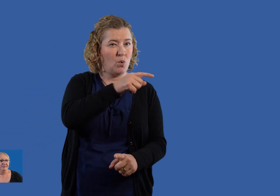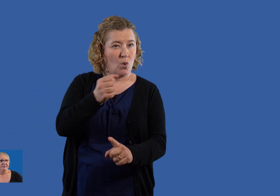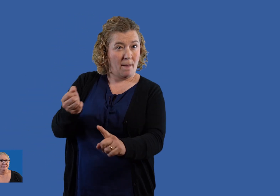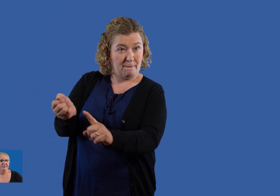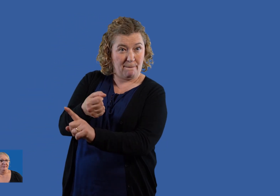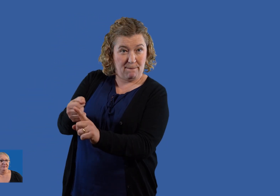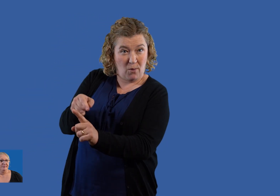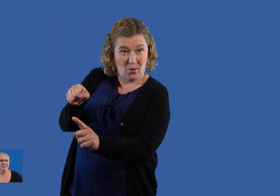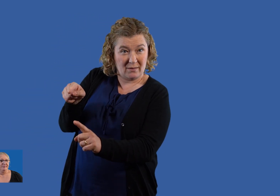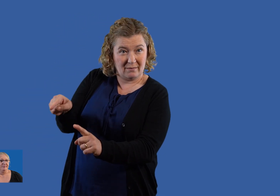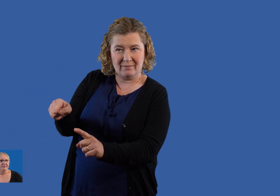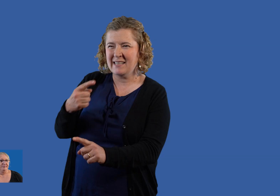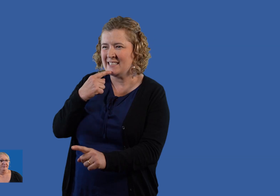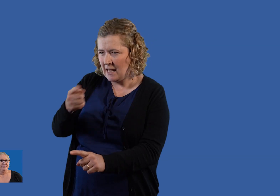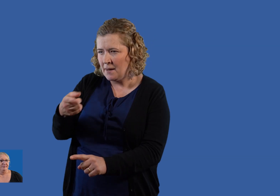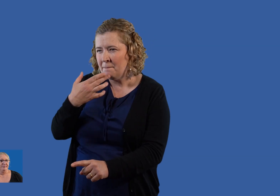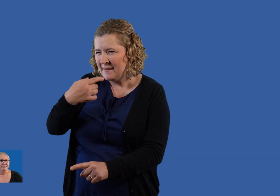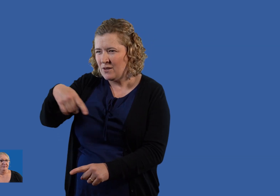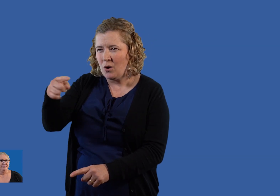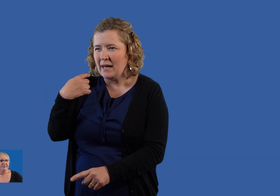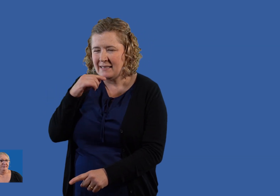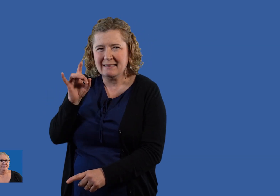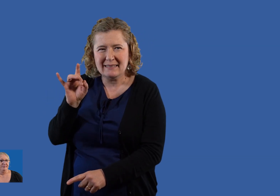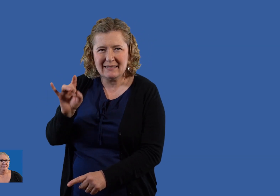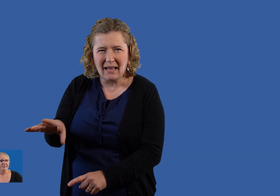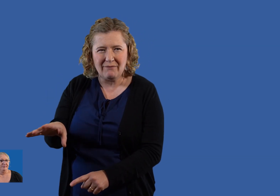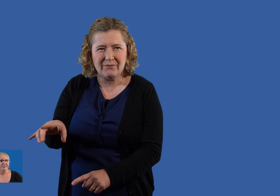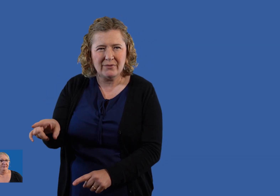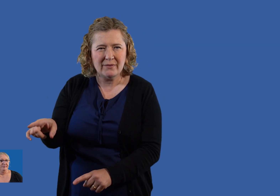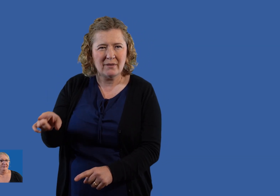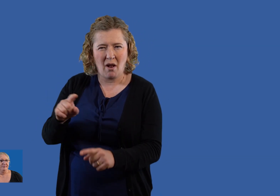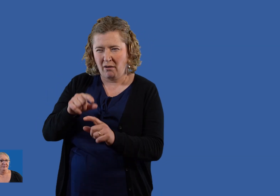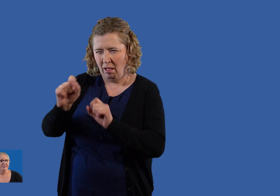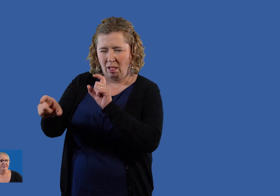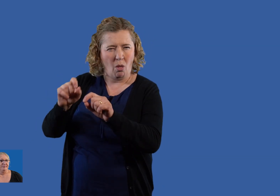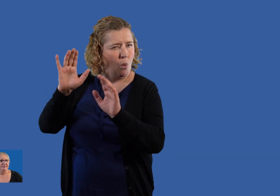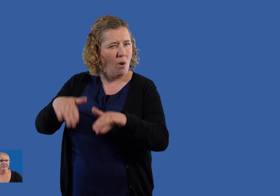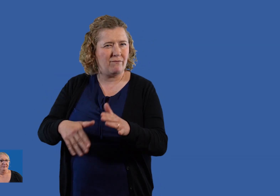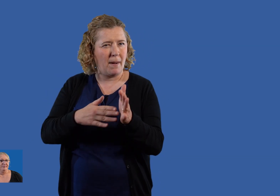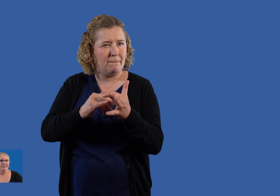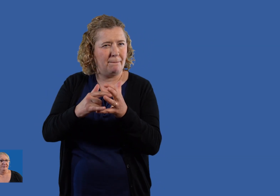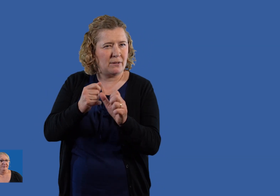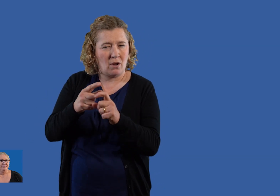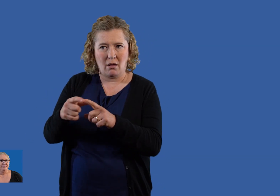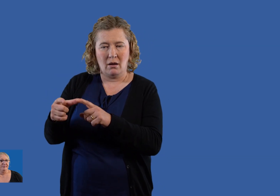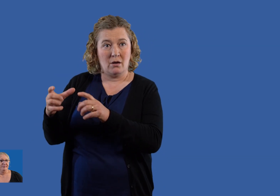Plus, the bullies are telling them to go and kill themselves and send them hateful messages.